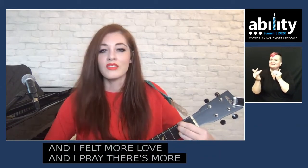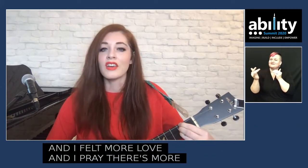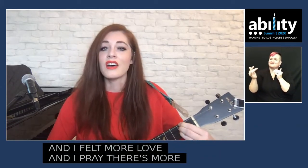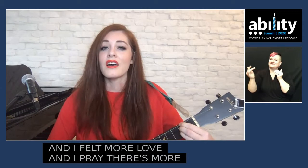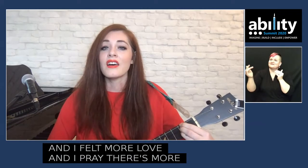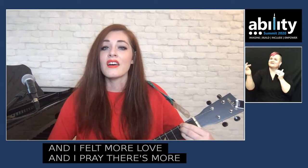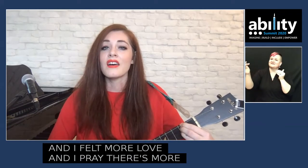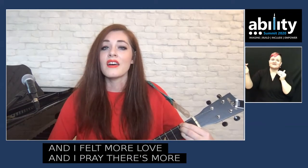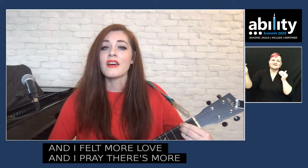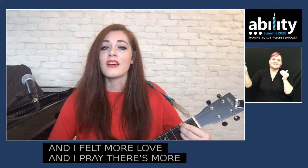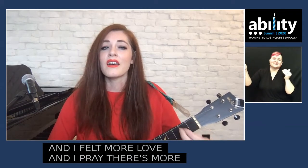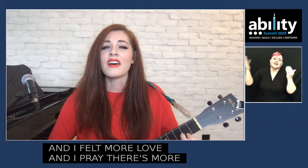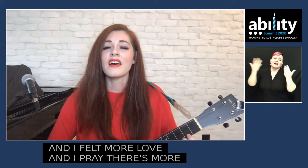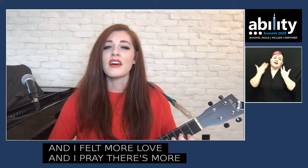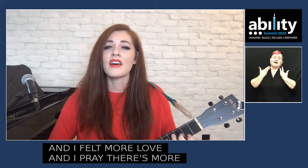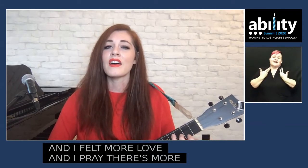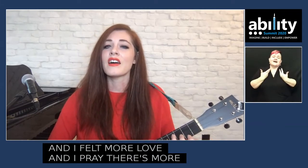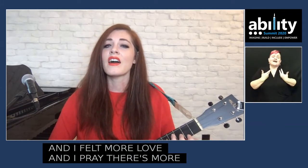And